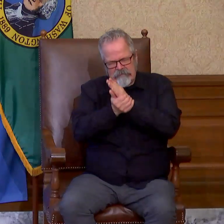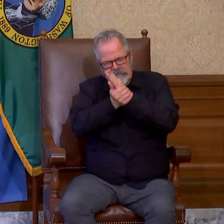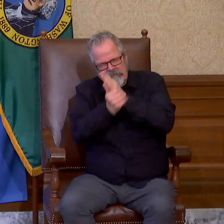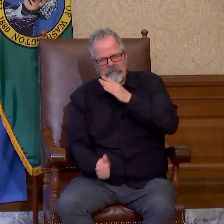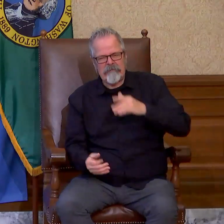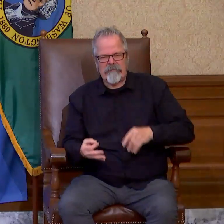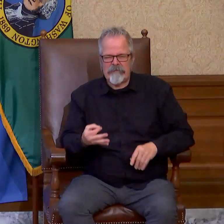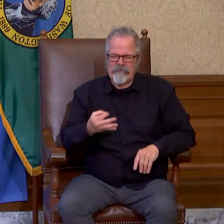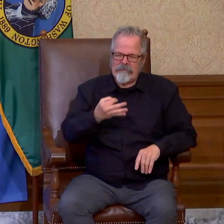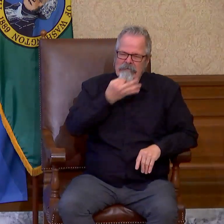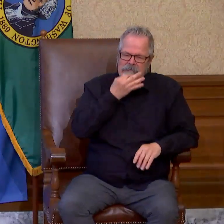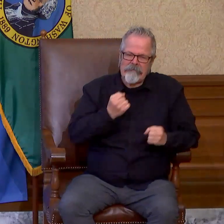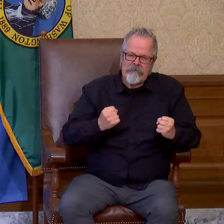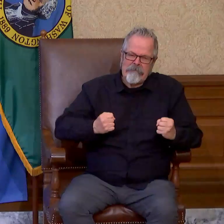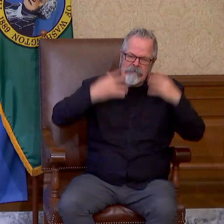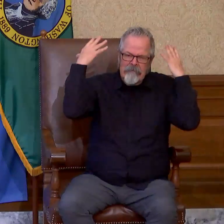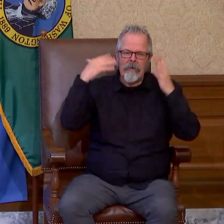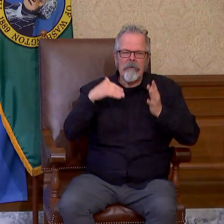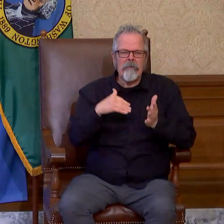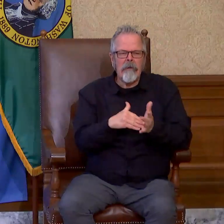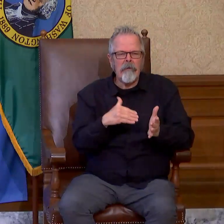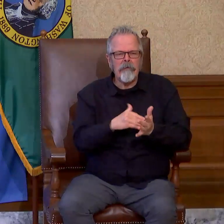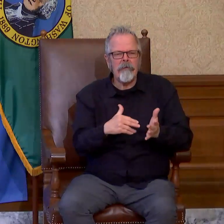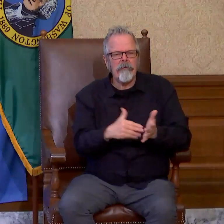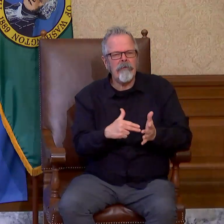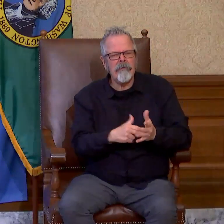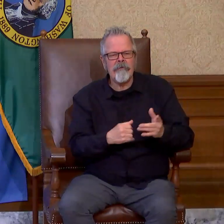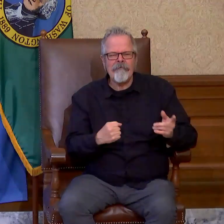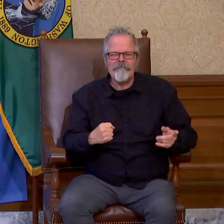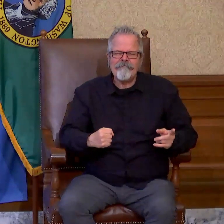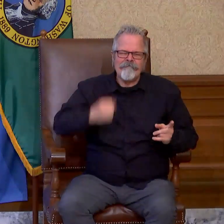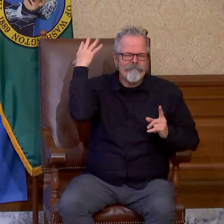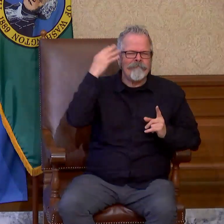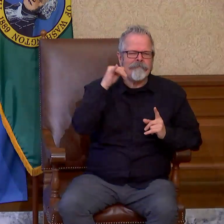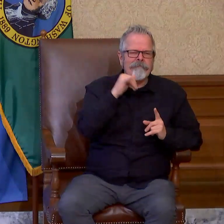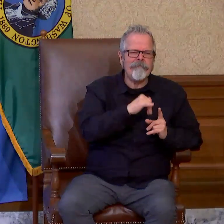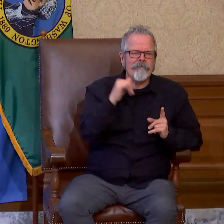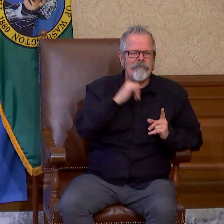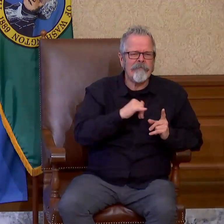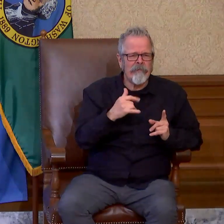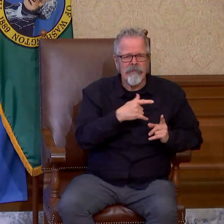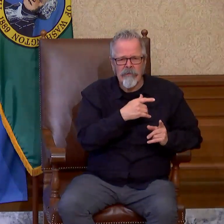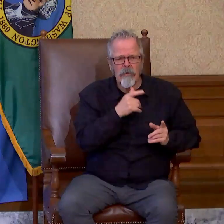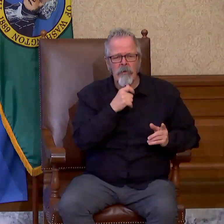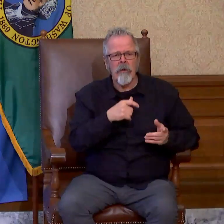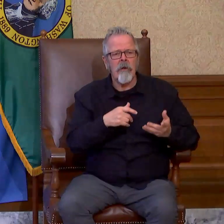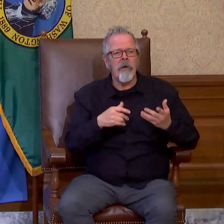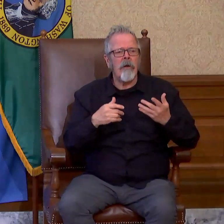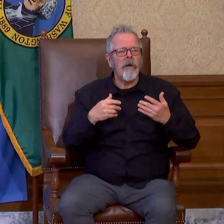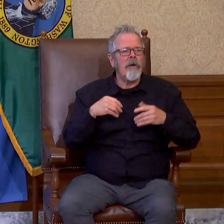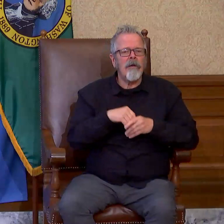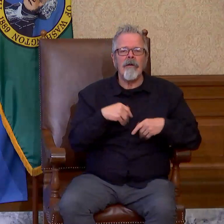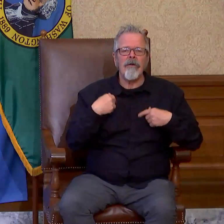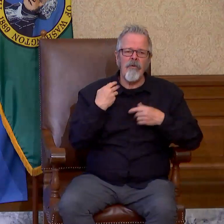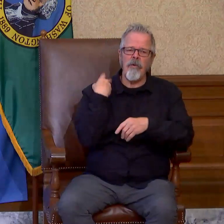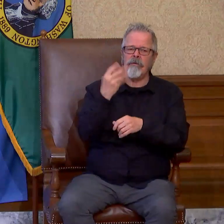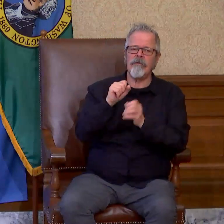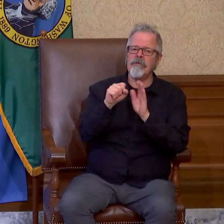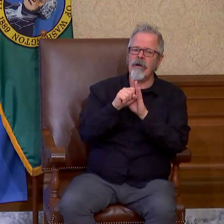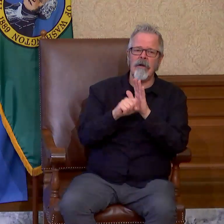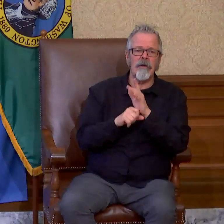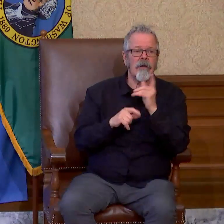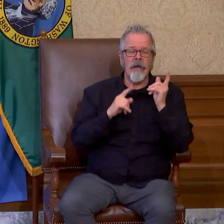State, and they have allowed us to make decisions so far that have really borne out well. That's why we've been able to lower the